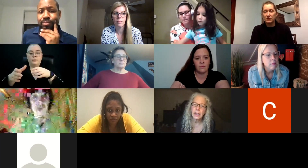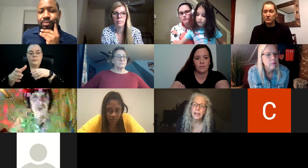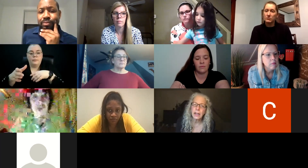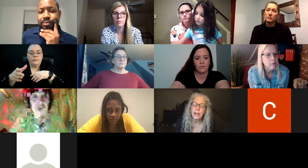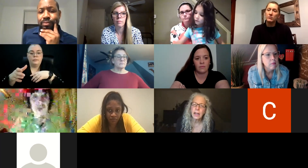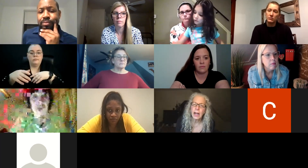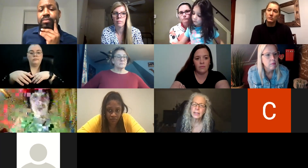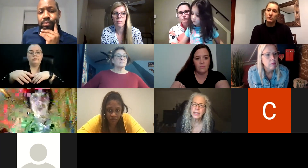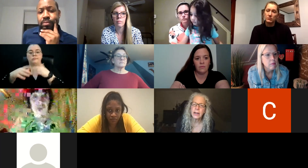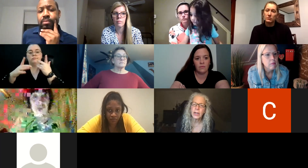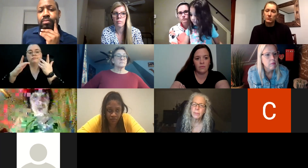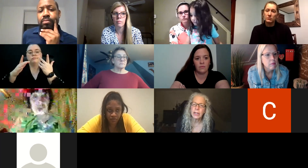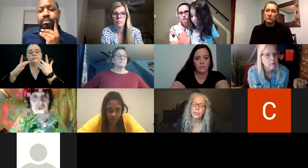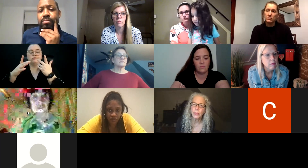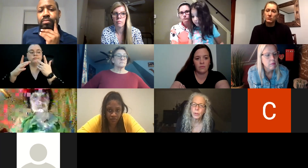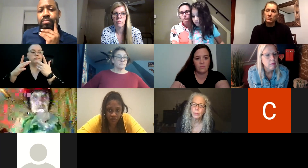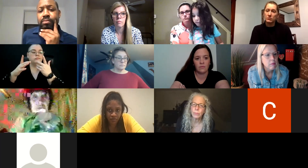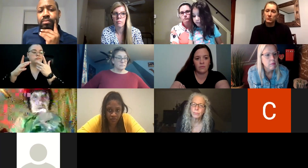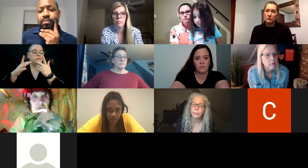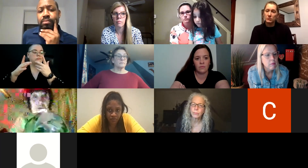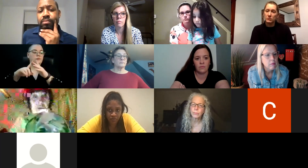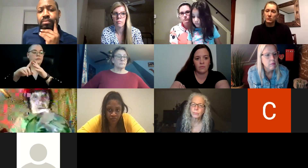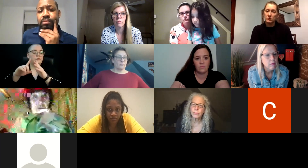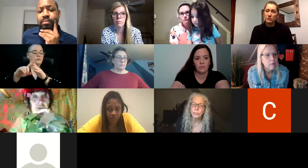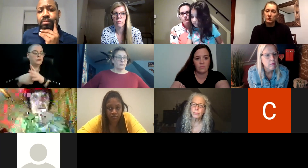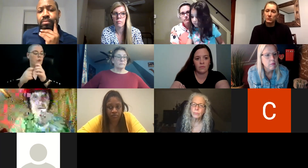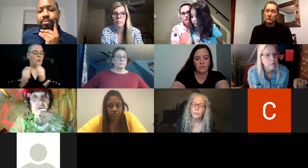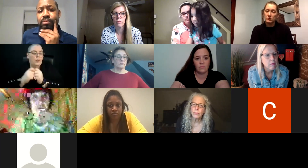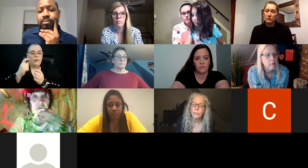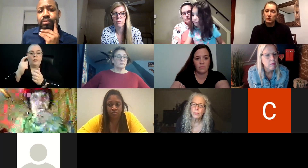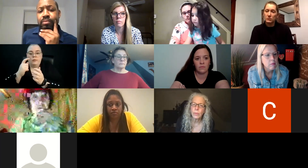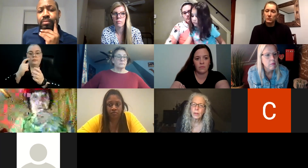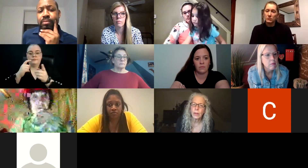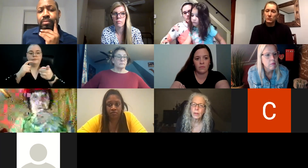I'll send out an email to the group